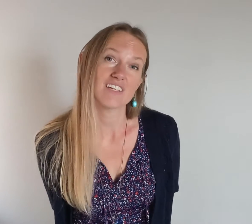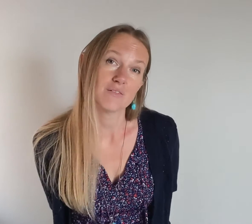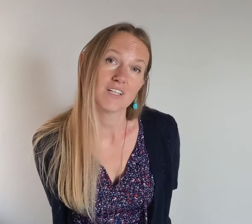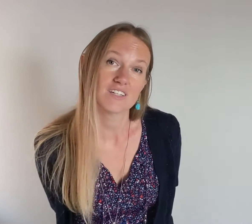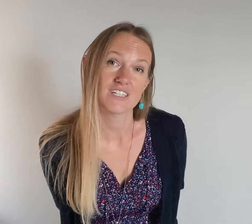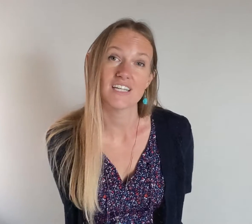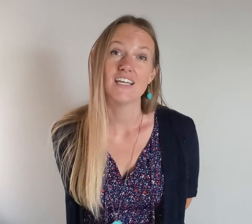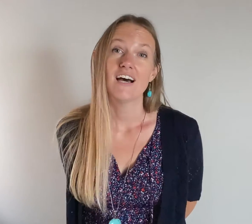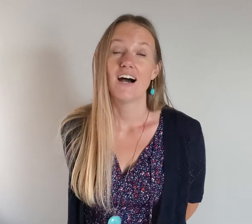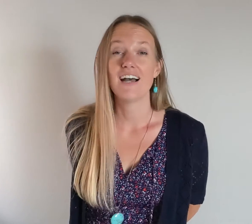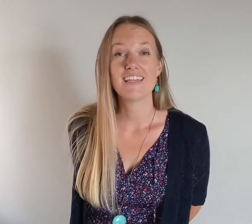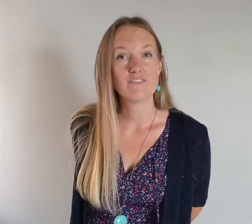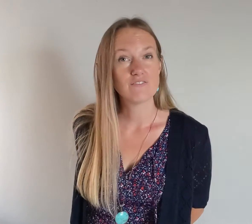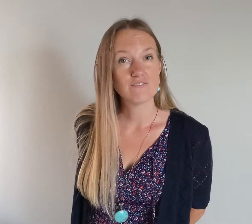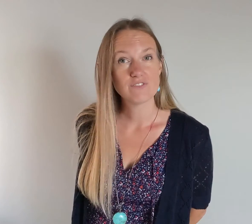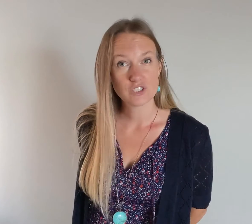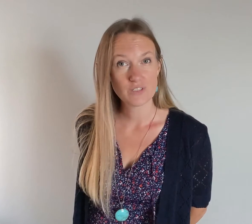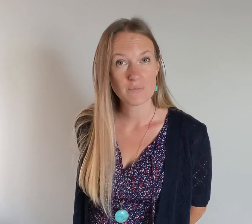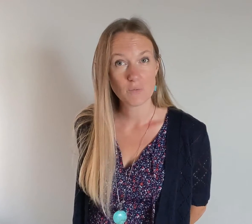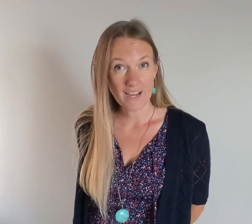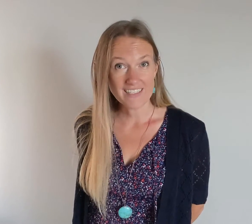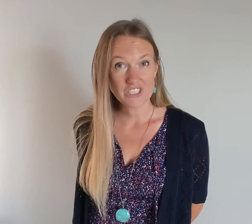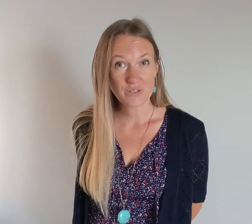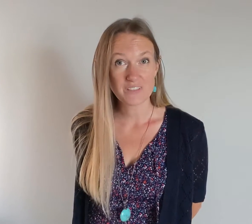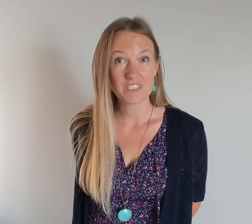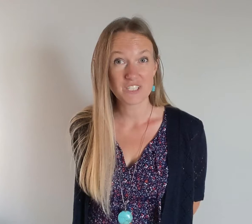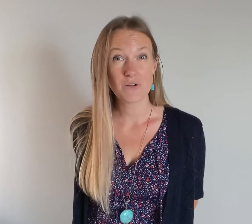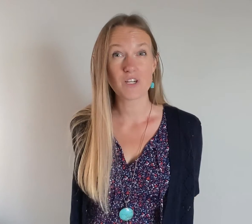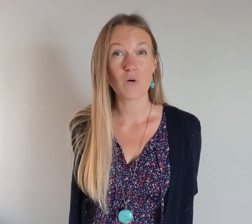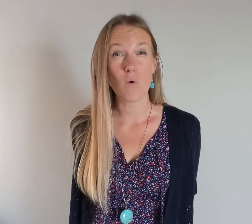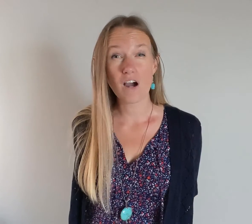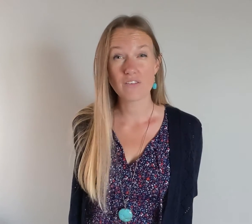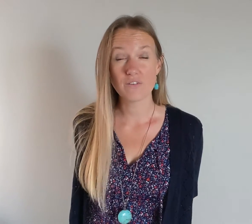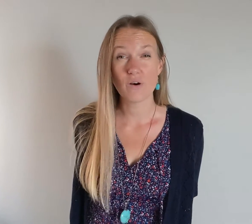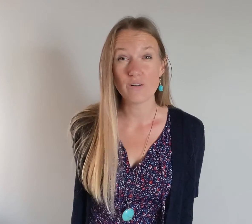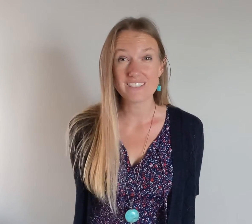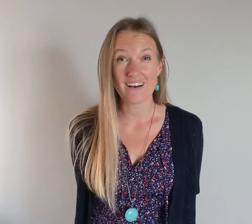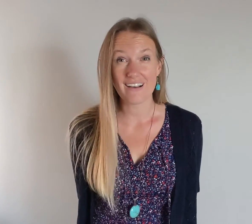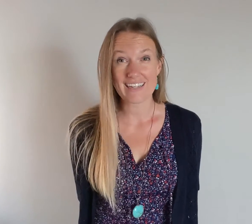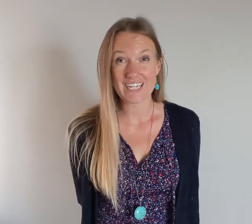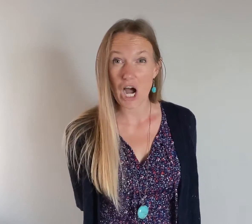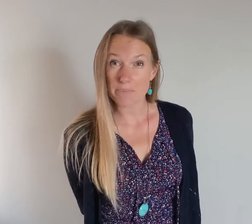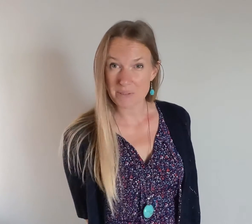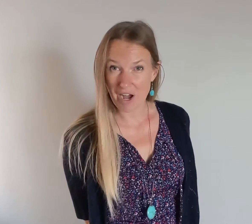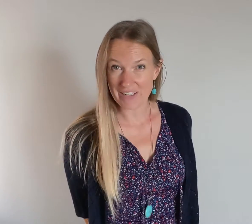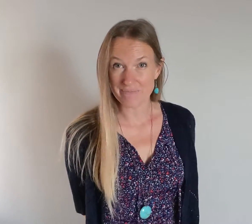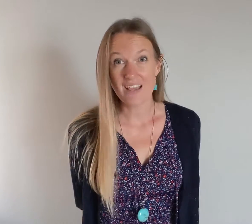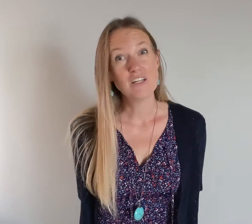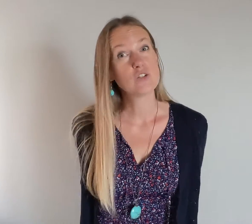everything we learned in tutorial number 1 and tutorial number 2, and we're going to walk through the whole song top to bottom. So if